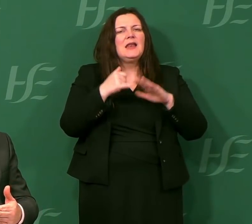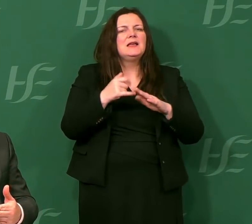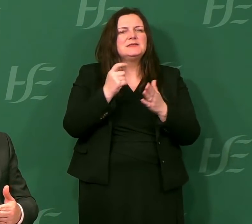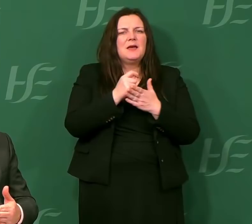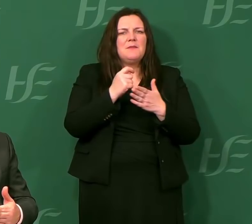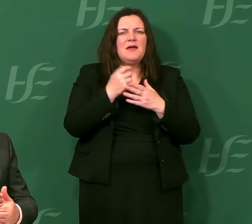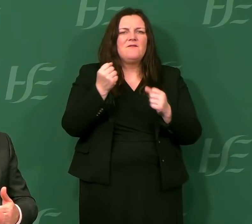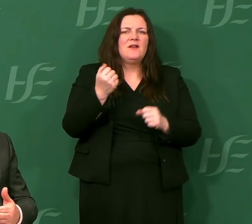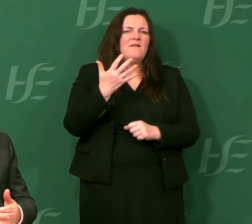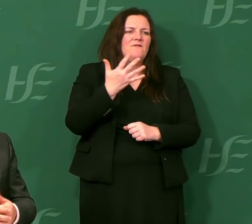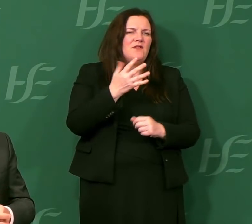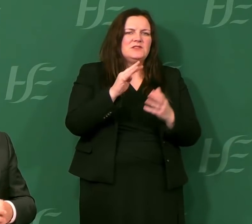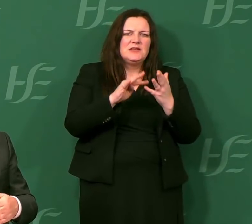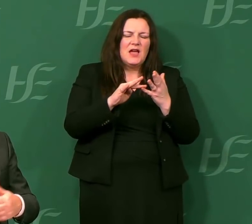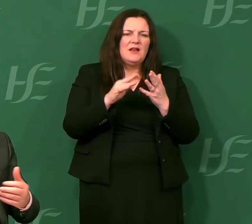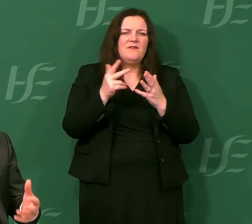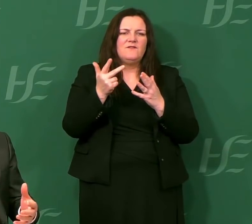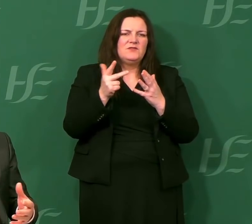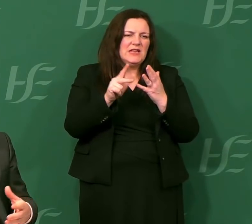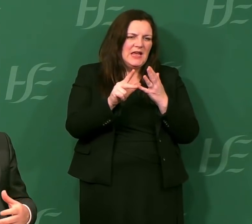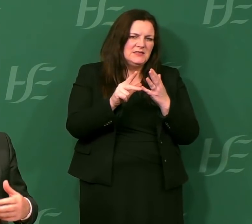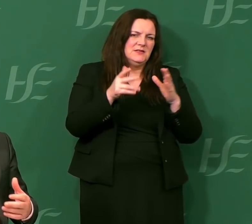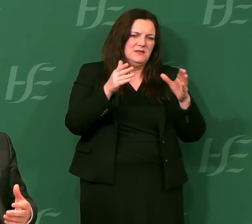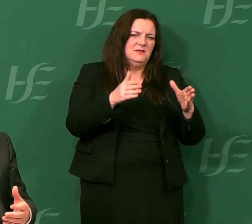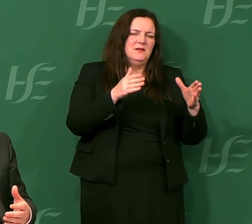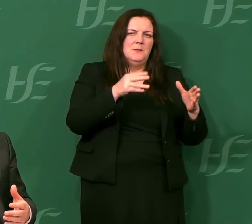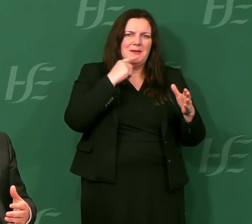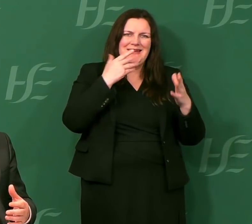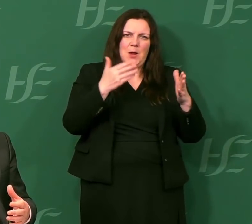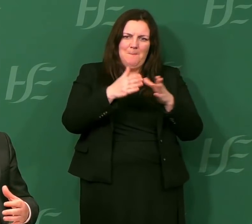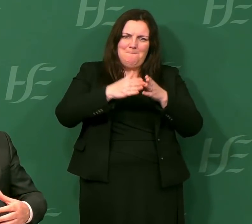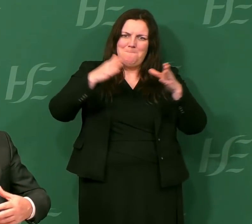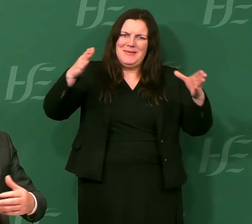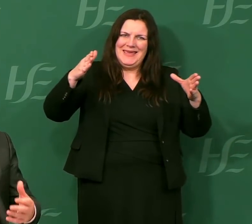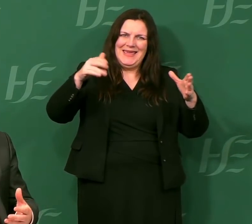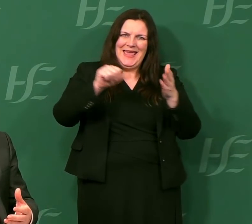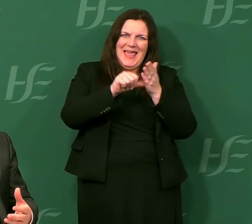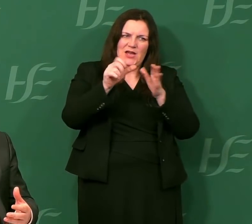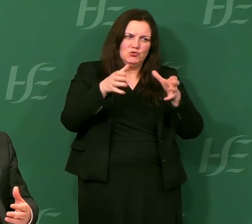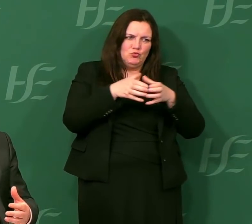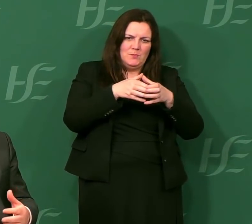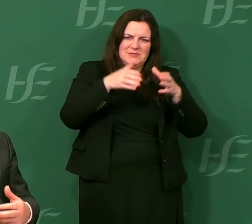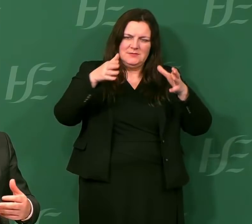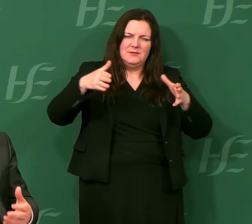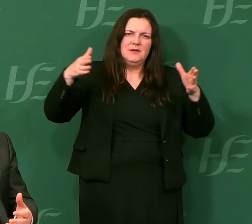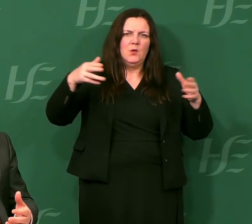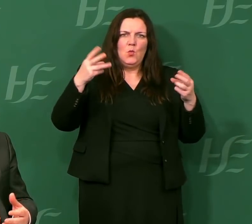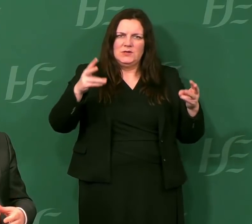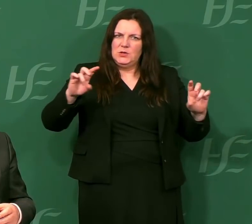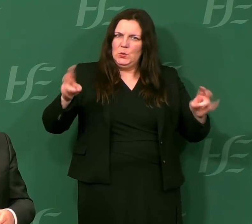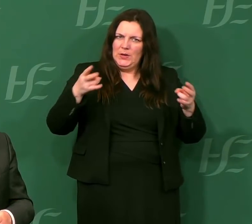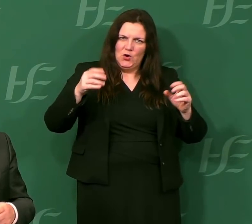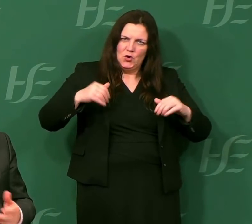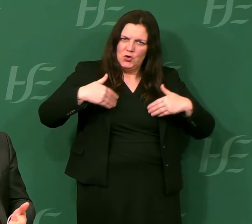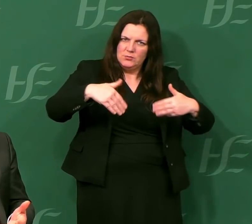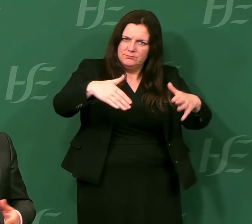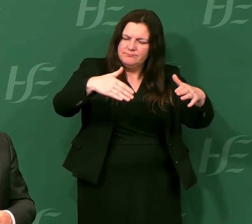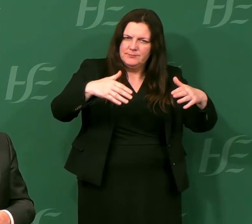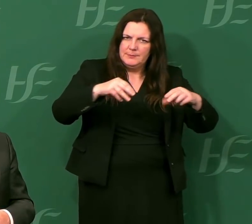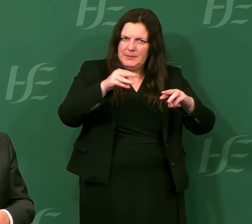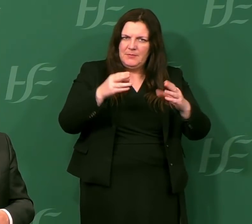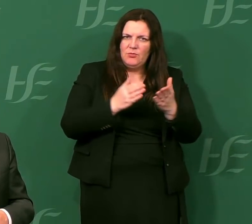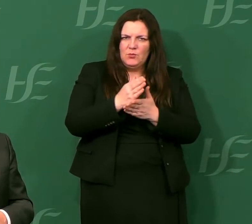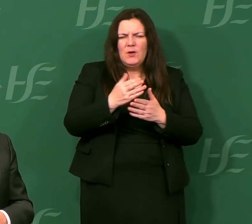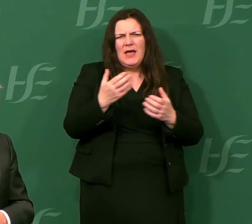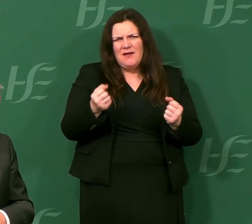down 59, 58, 57. So that's all geared towards bringing more people through quicker with what the